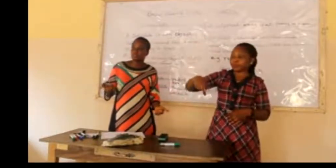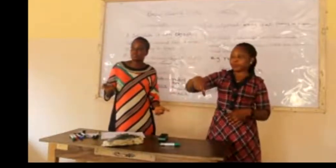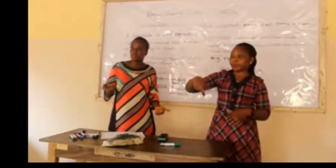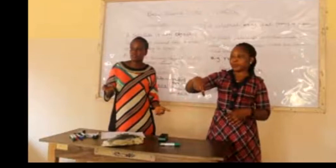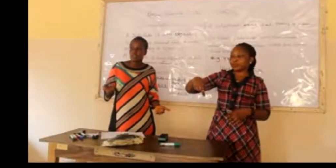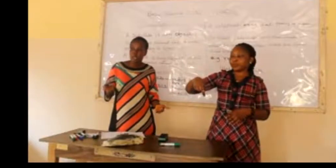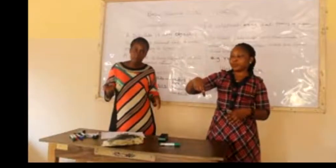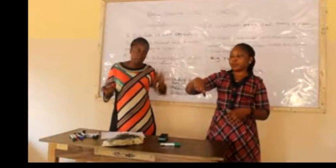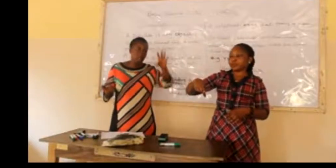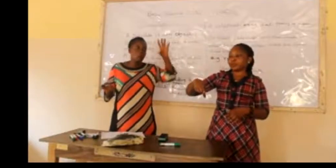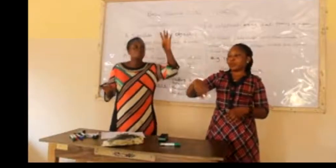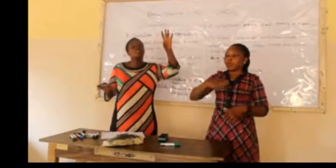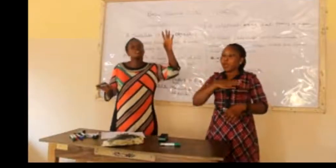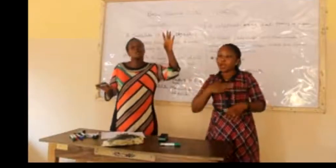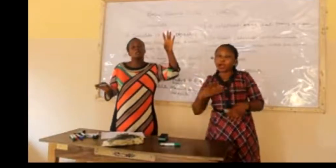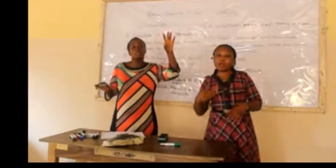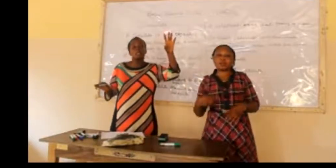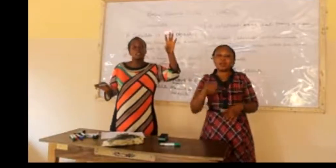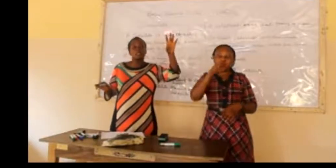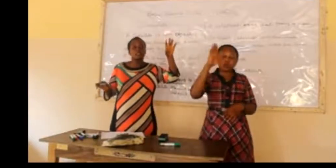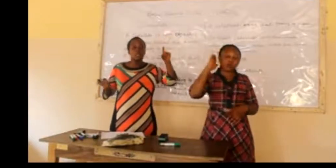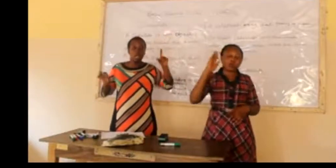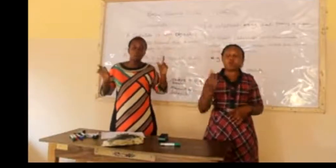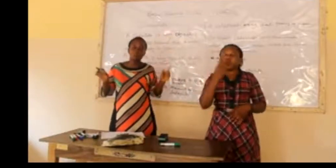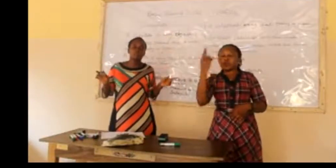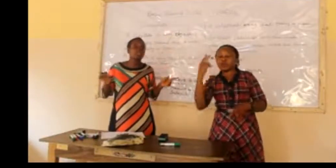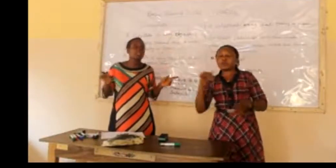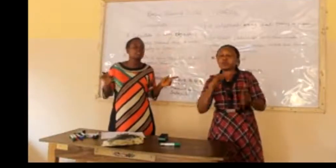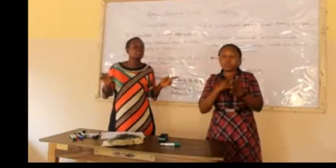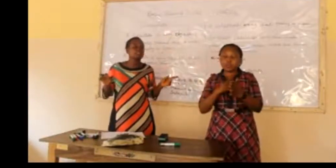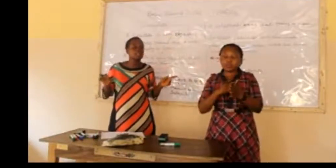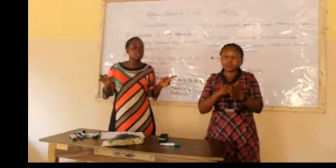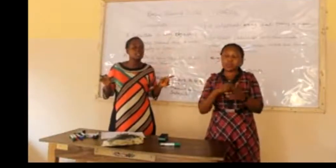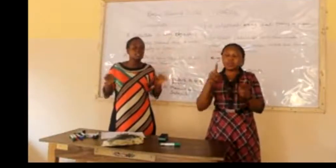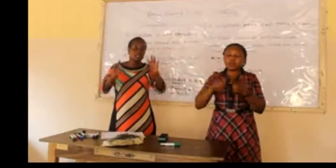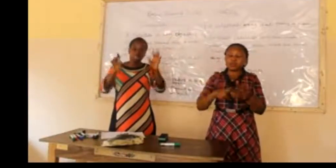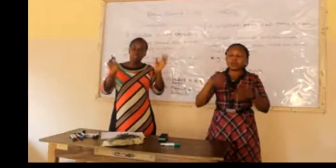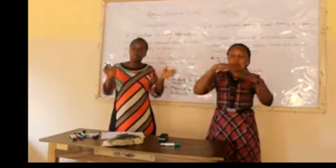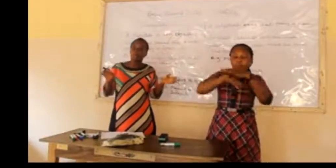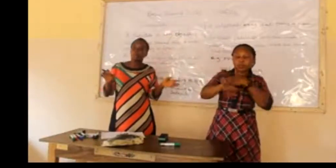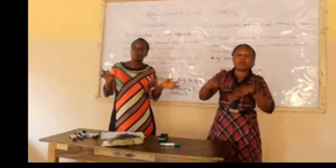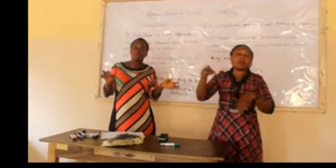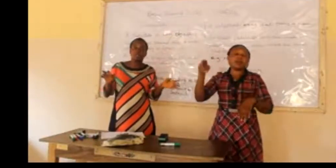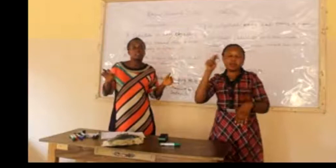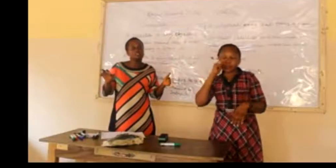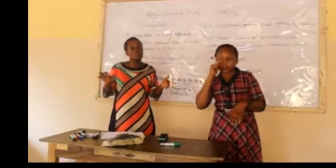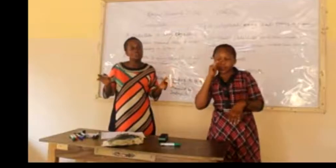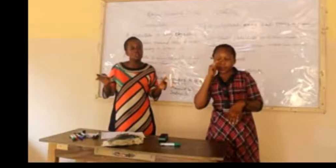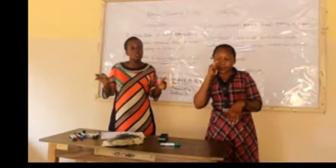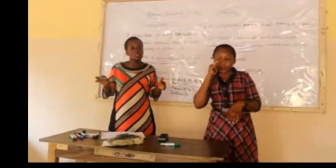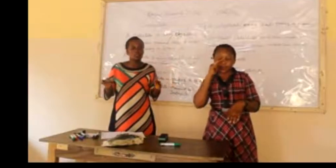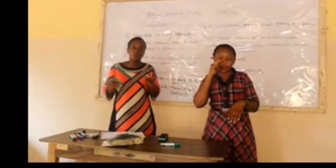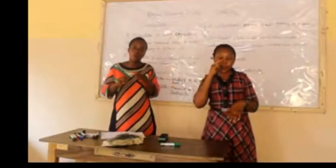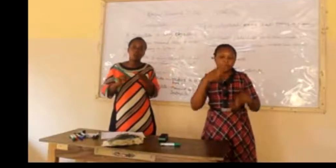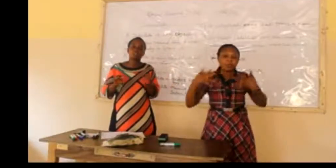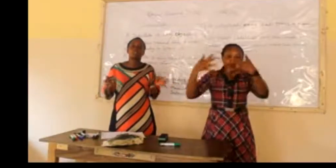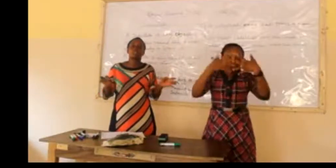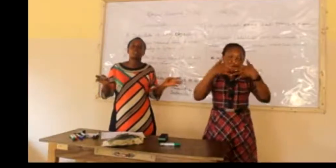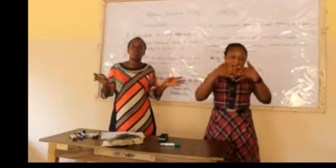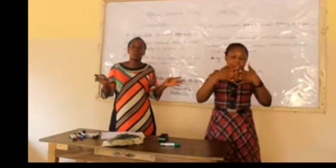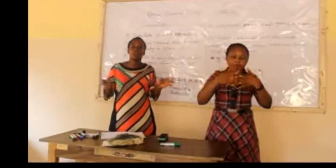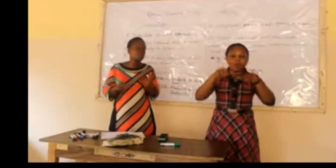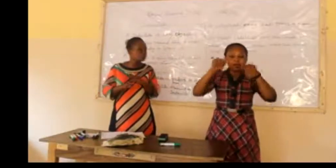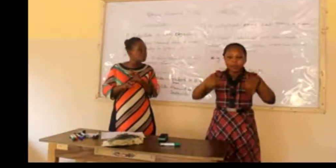dish. America will be in their place and picture Nigeria, take the map of the country, all